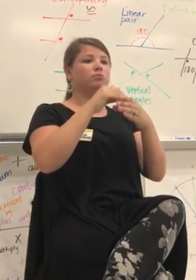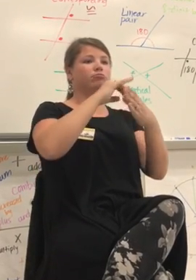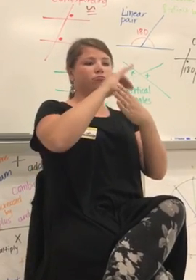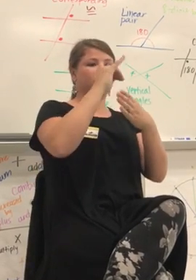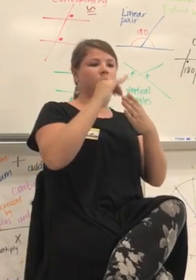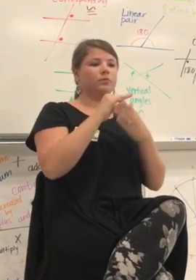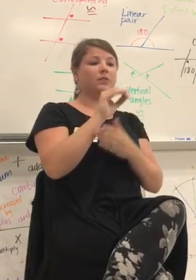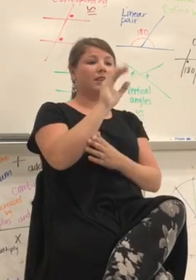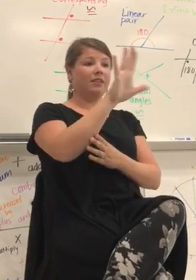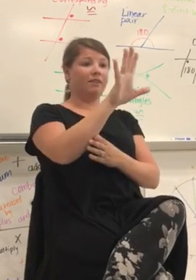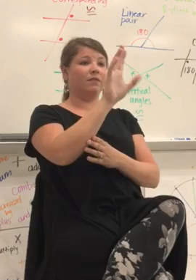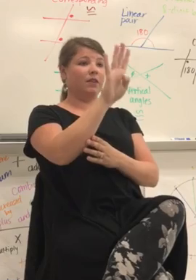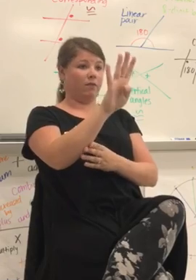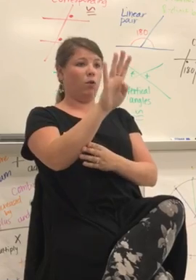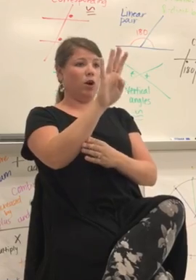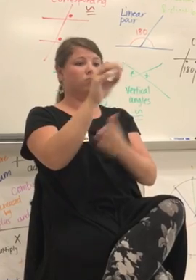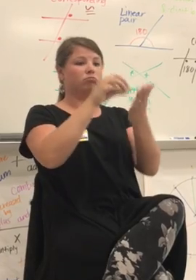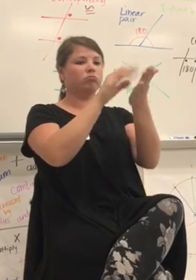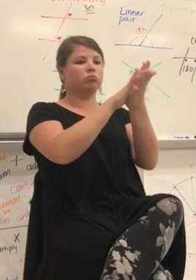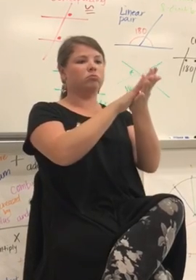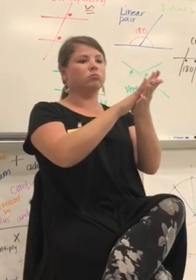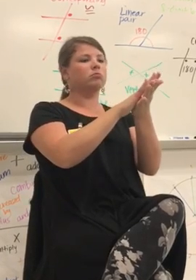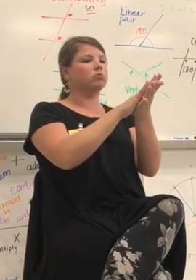on there. And then he saw